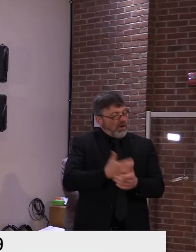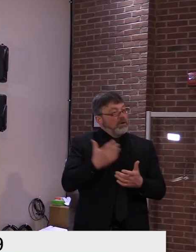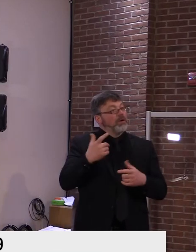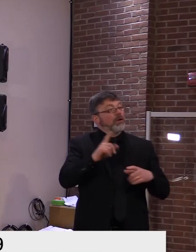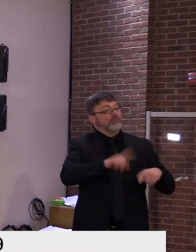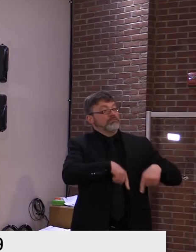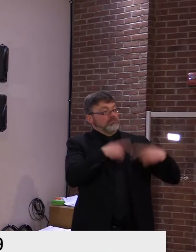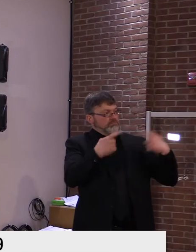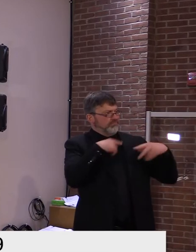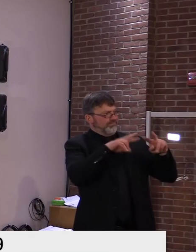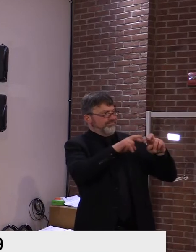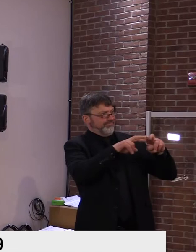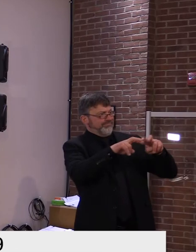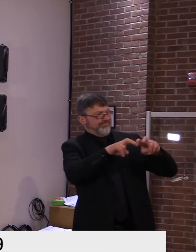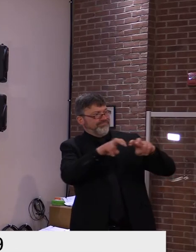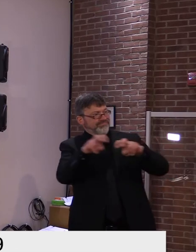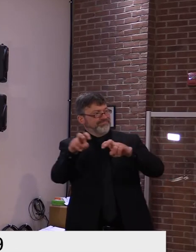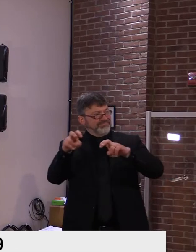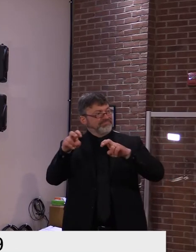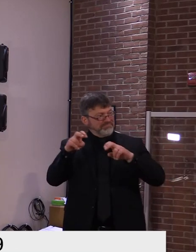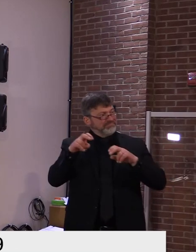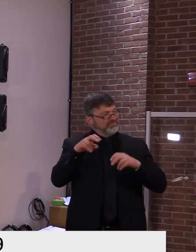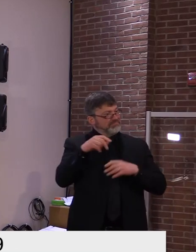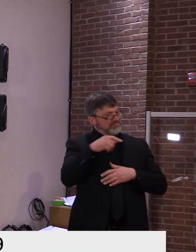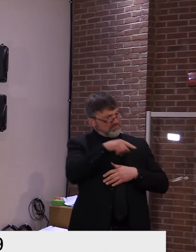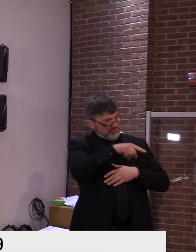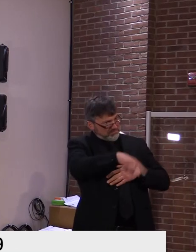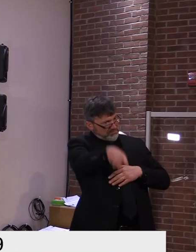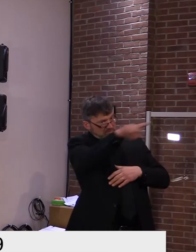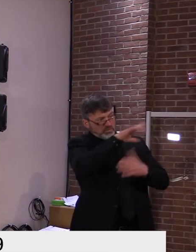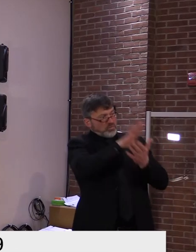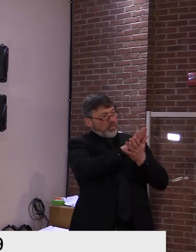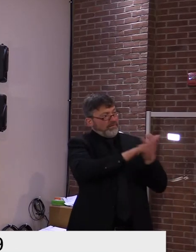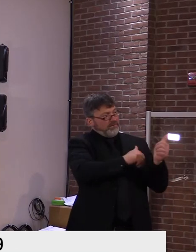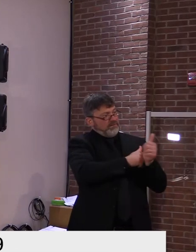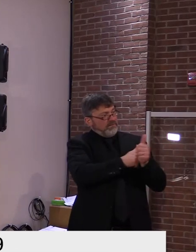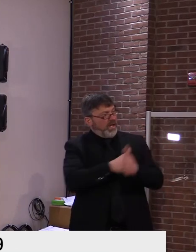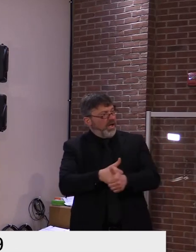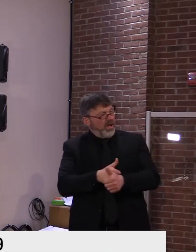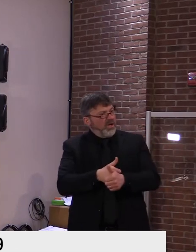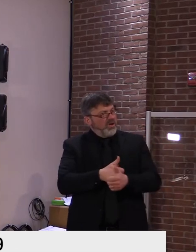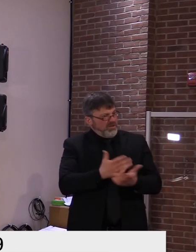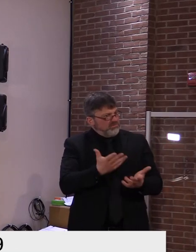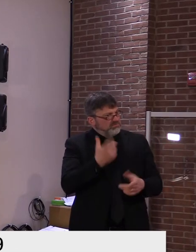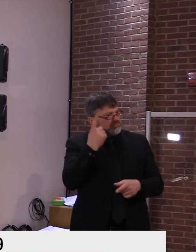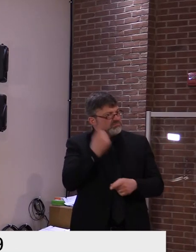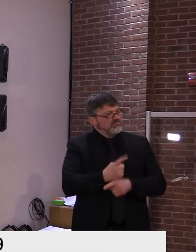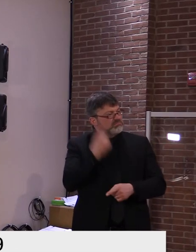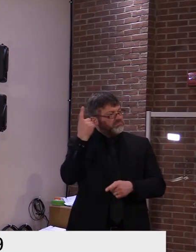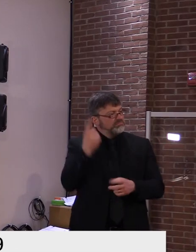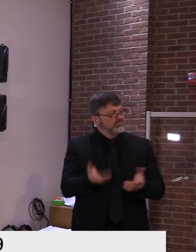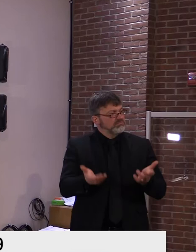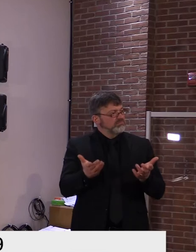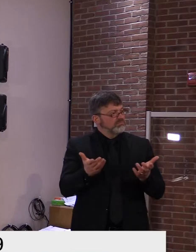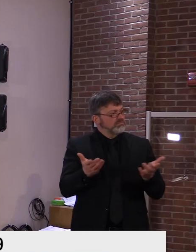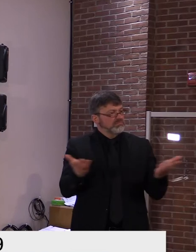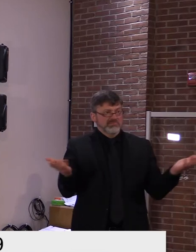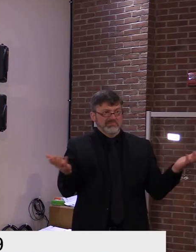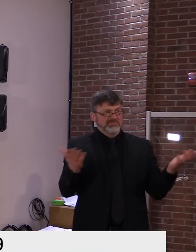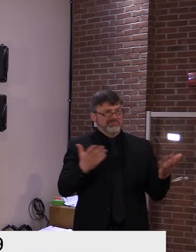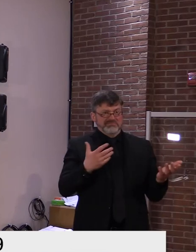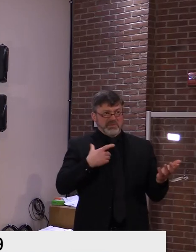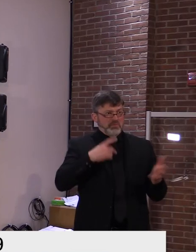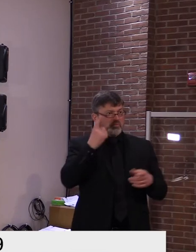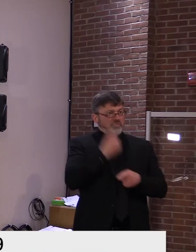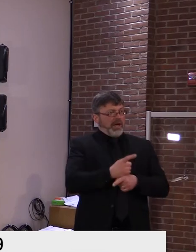guidance is responsive to the on-the-ground conditions in Vermont. And, you know, that's exactly kind of what we're doing now with